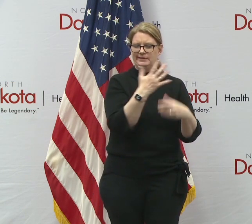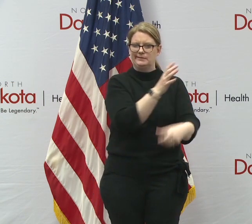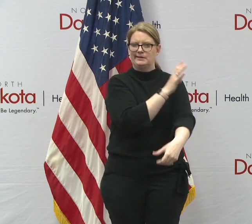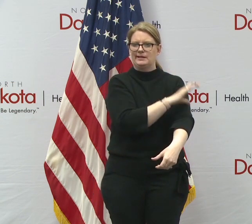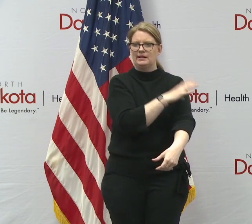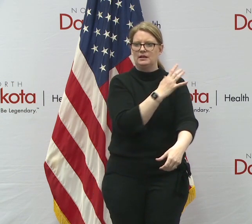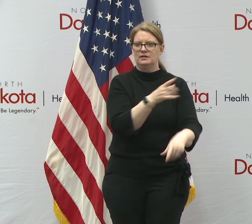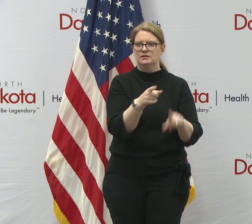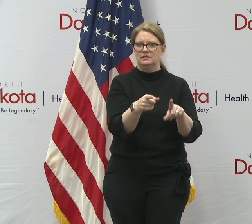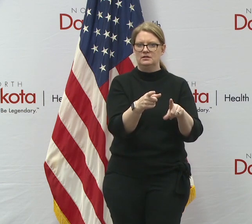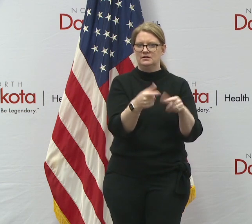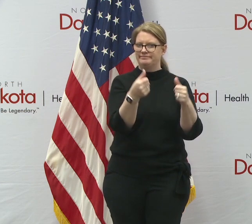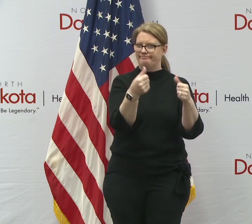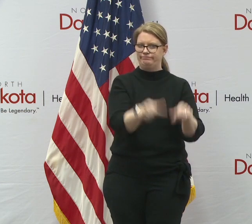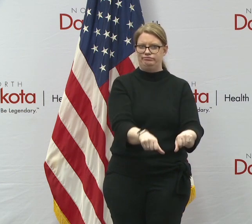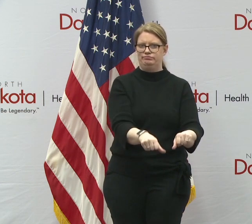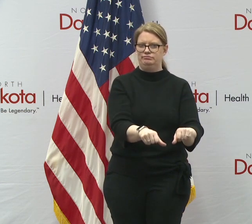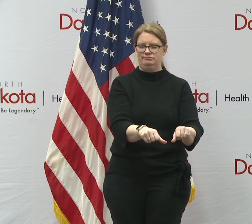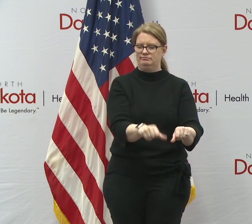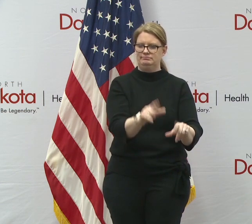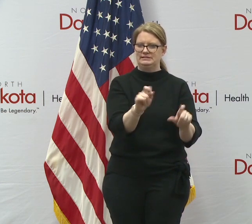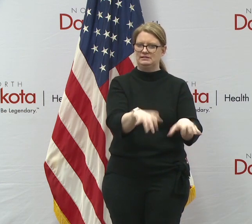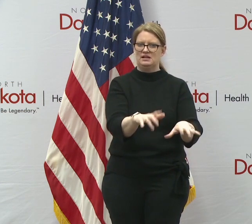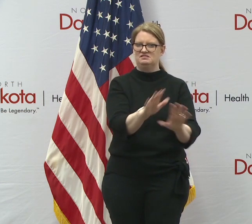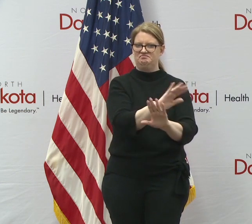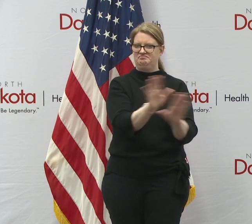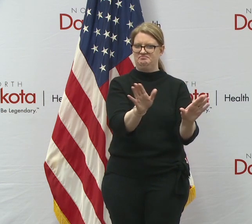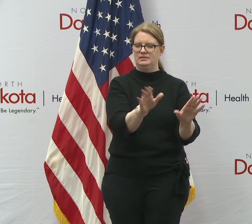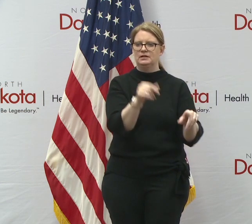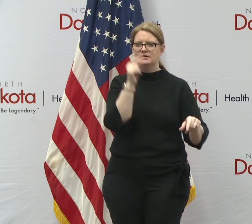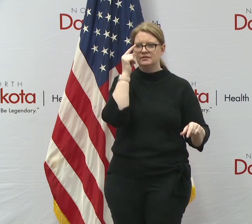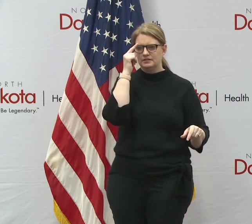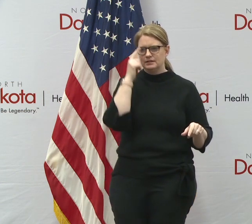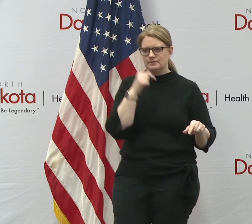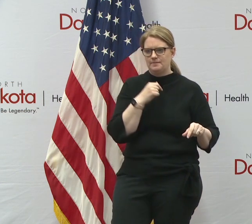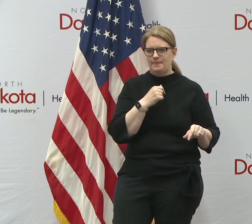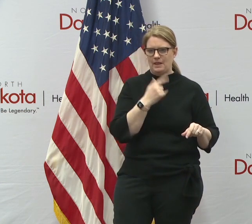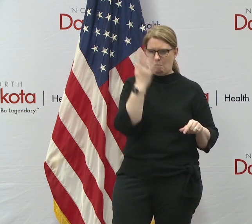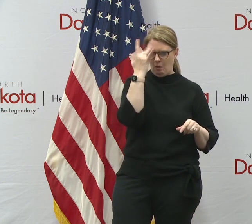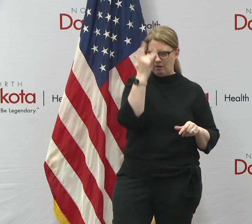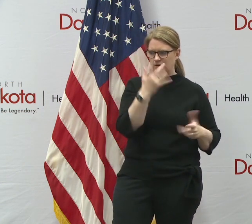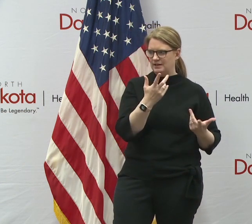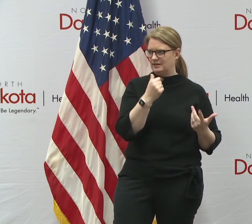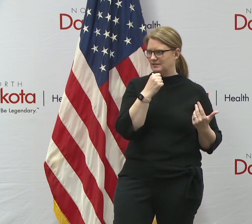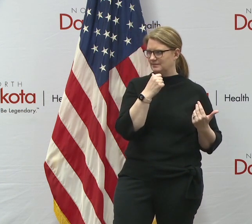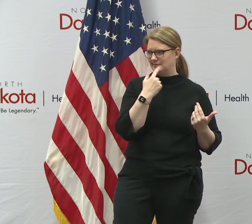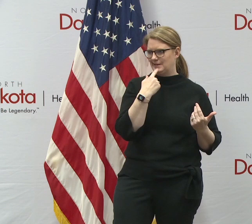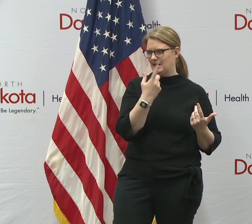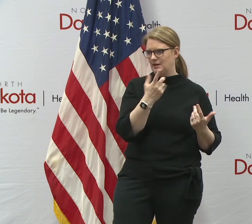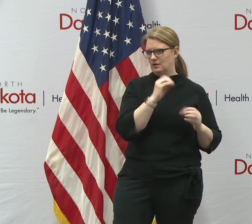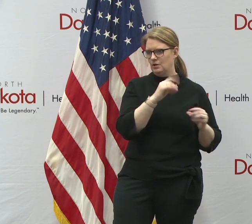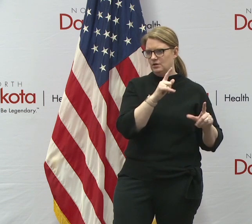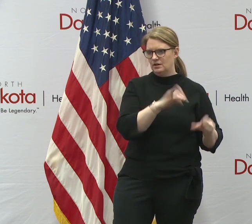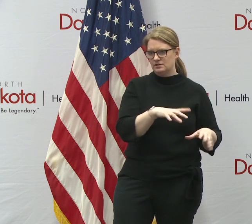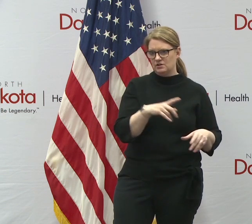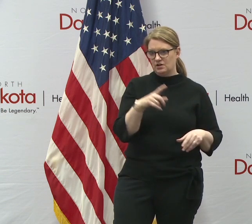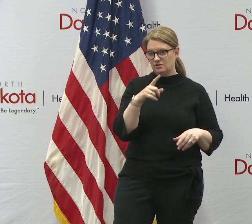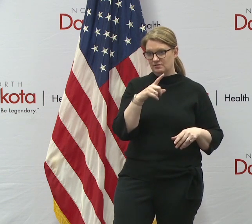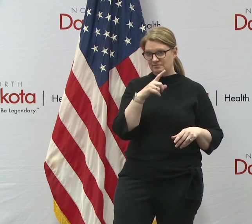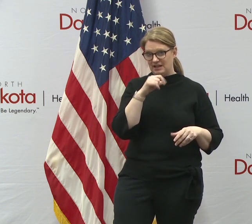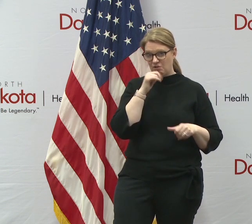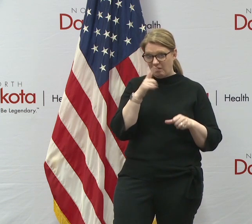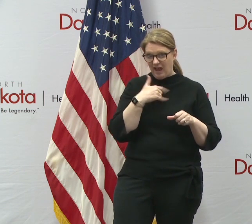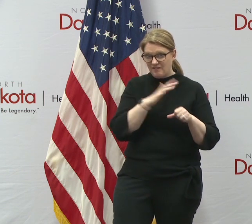they denied him a test of any kind. So he wanted to know why that is, or if they just don't have enough tests to be able